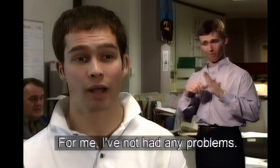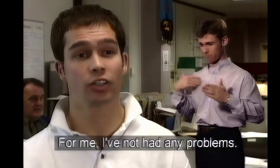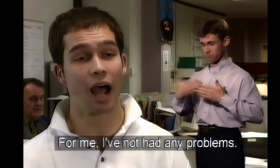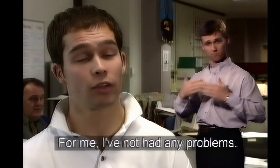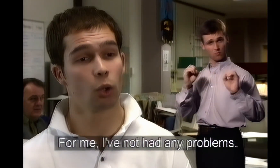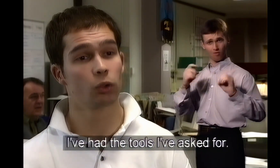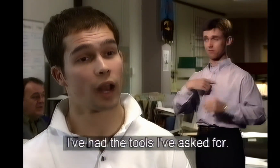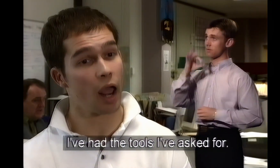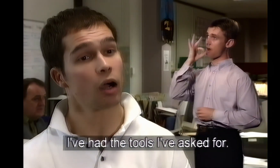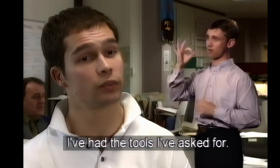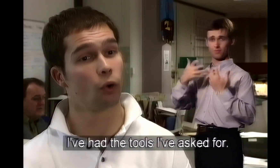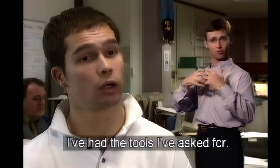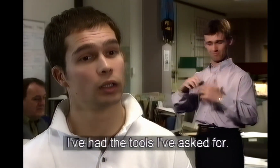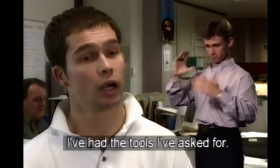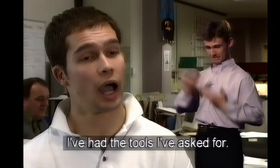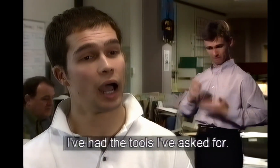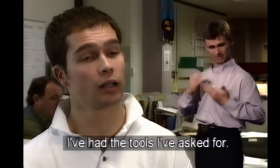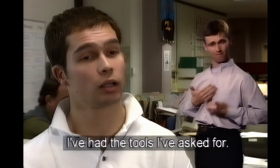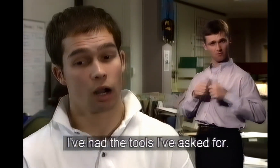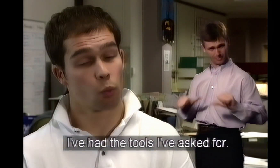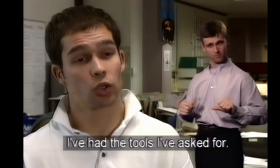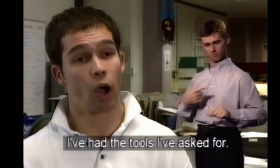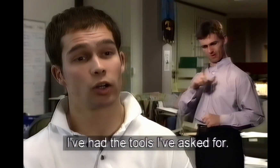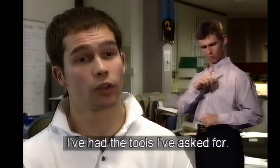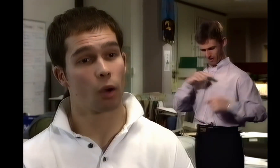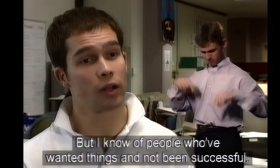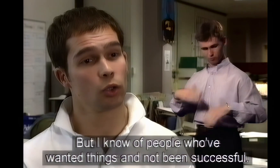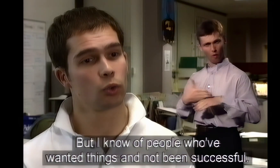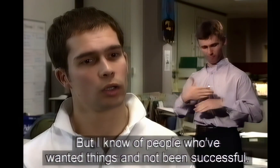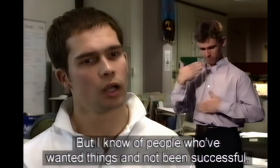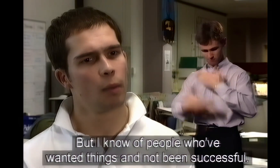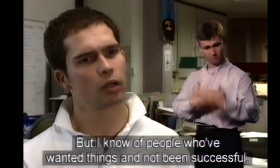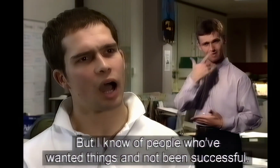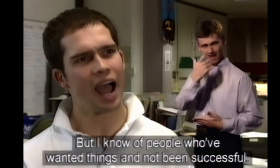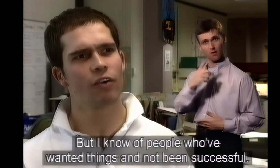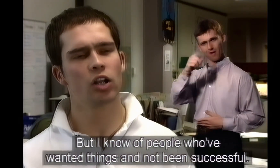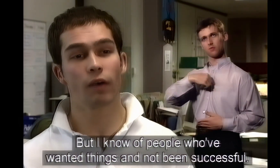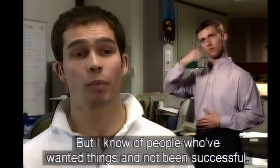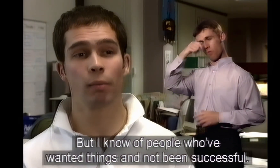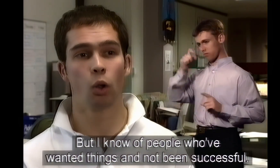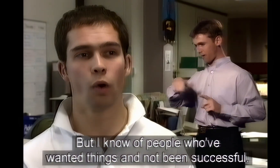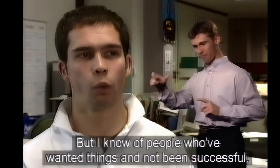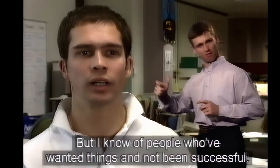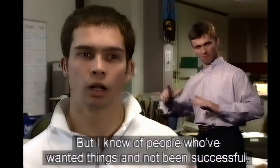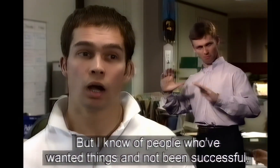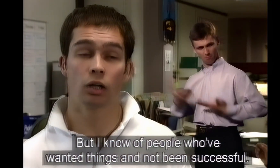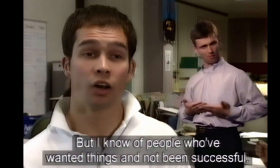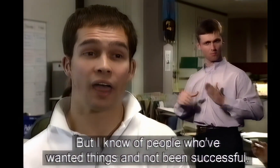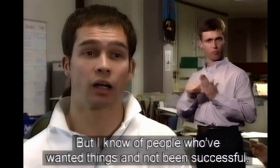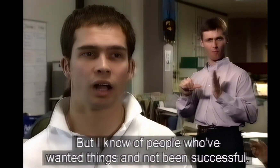to have the tools that I asked for, and which is why I do the job I do. But I have heard of other people who have wanted certain things and they've